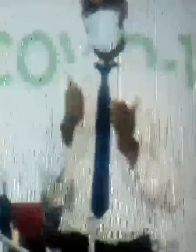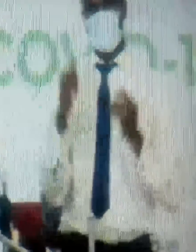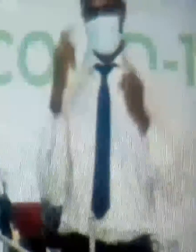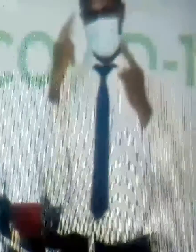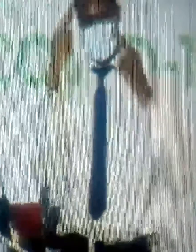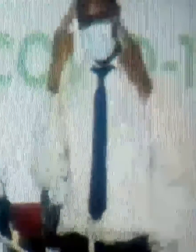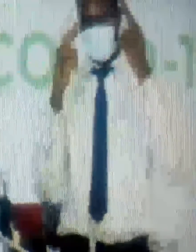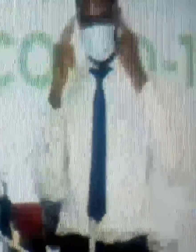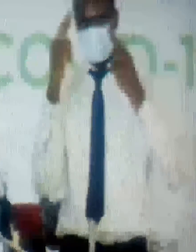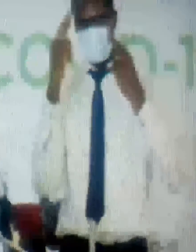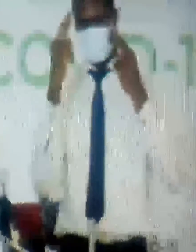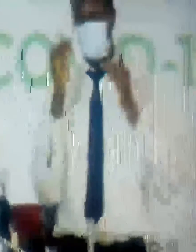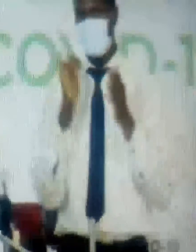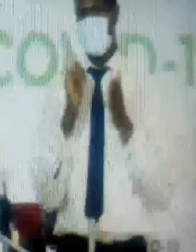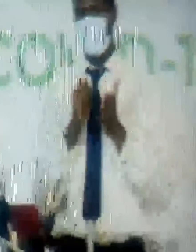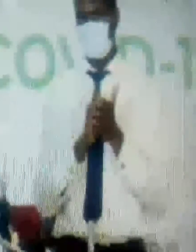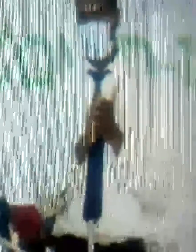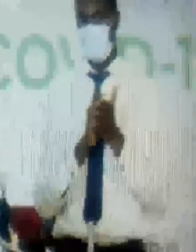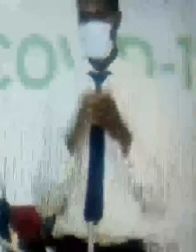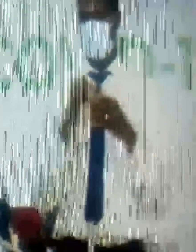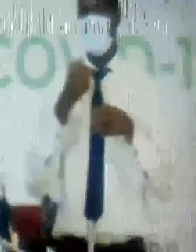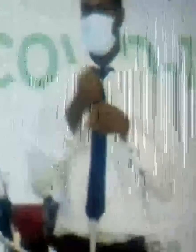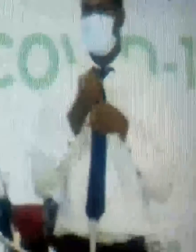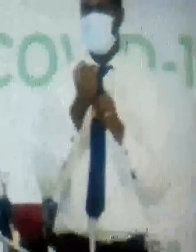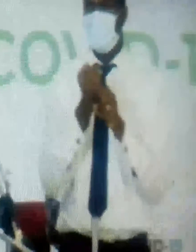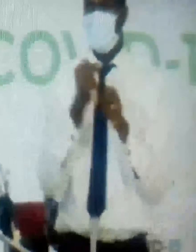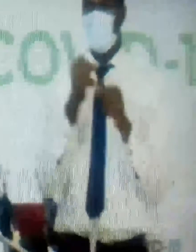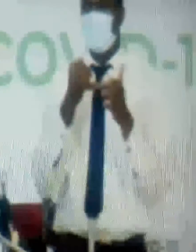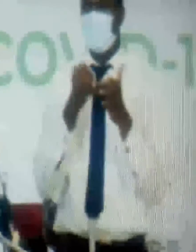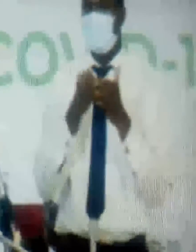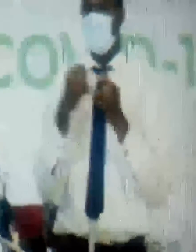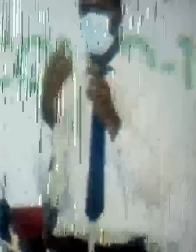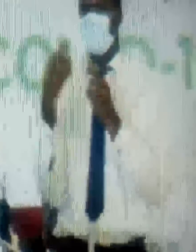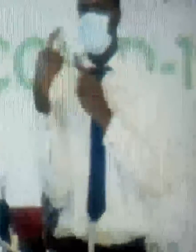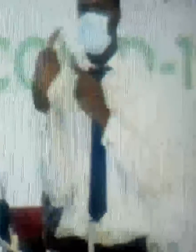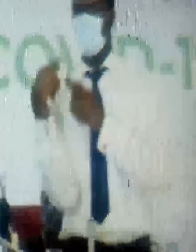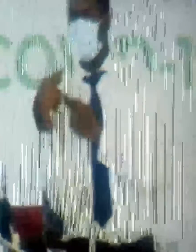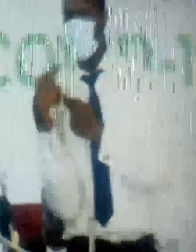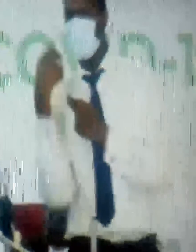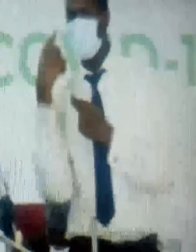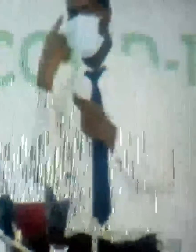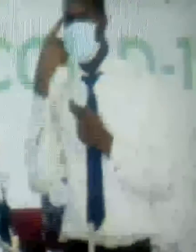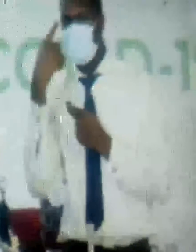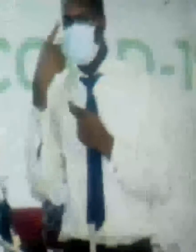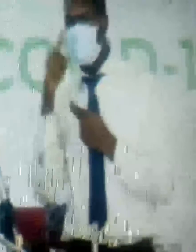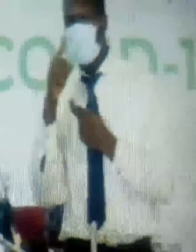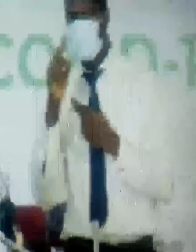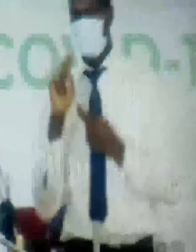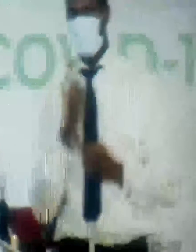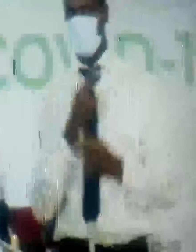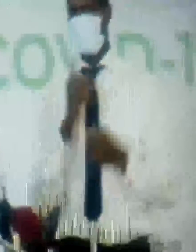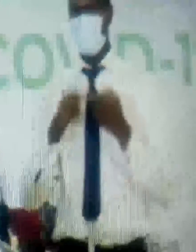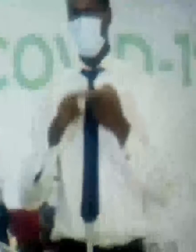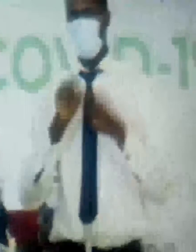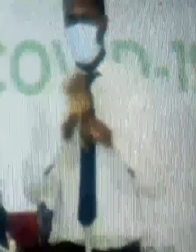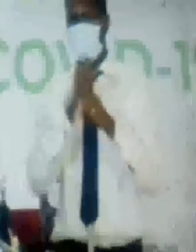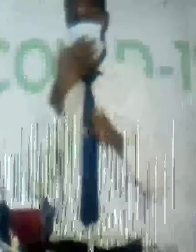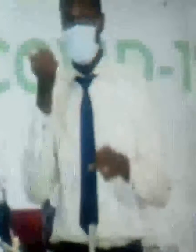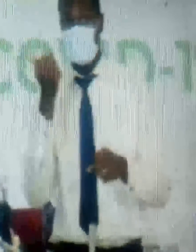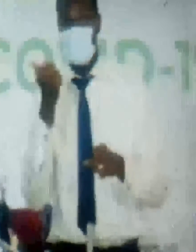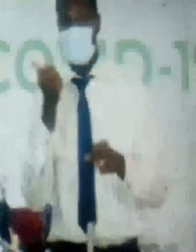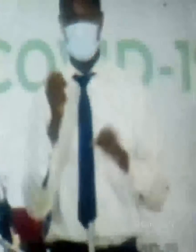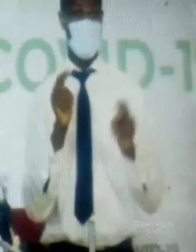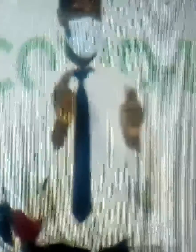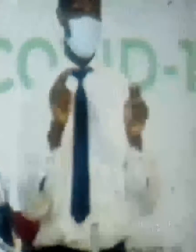that may be responsible for some of these things. And what do I mean? Naturally, what